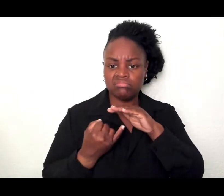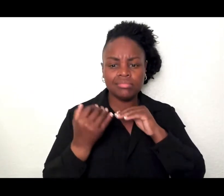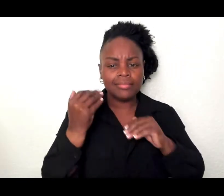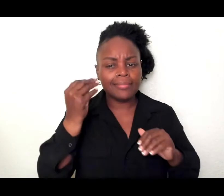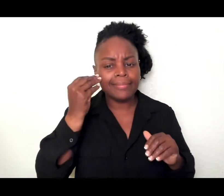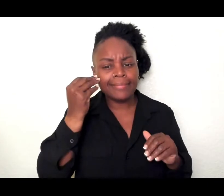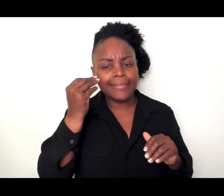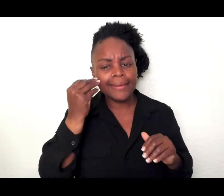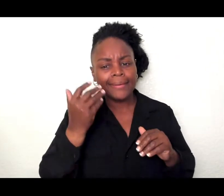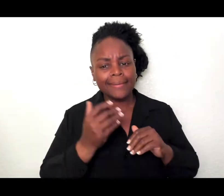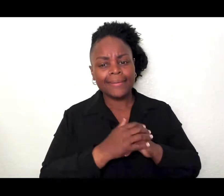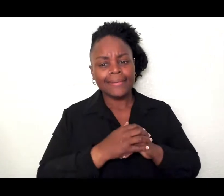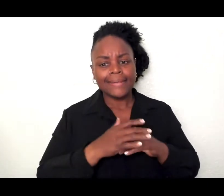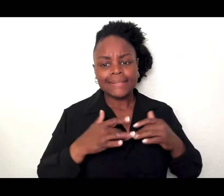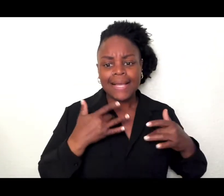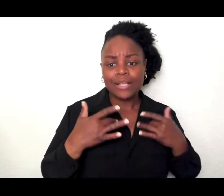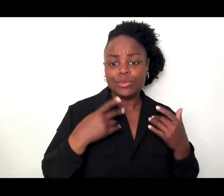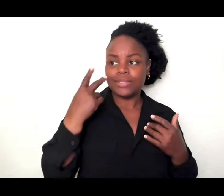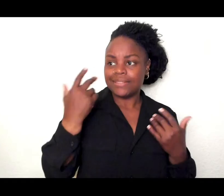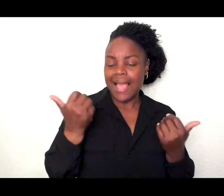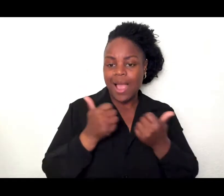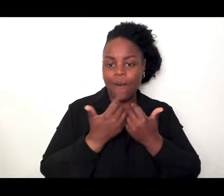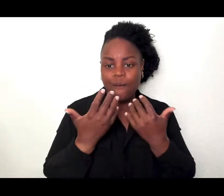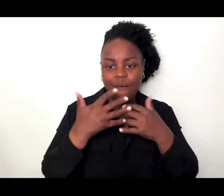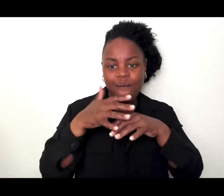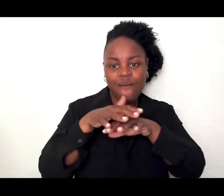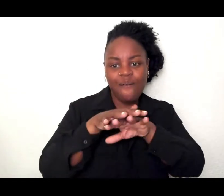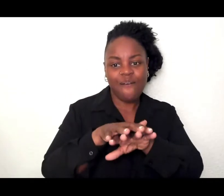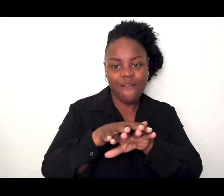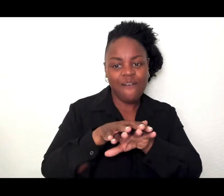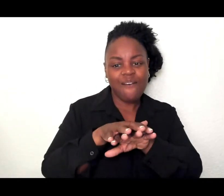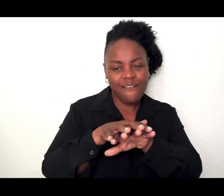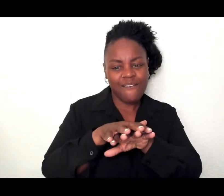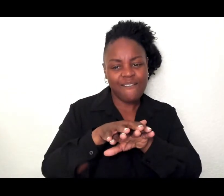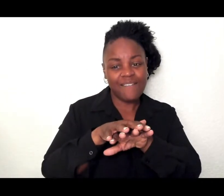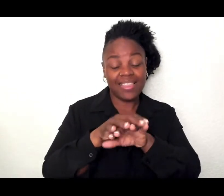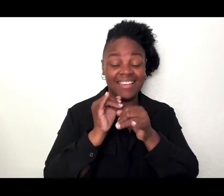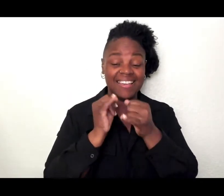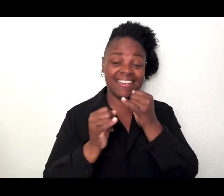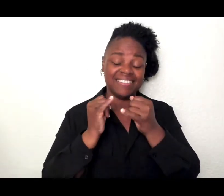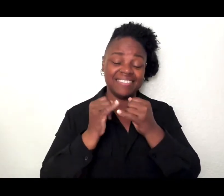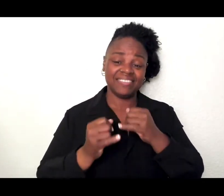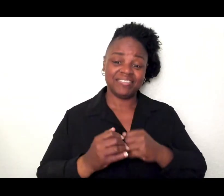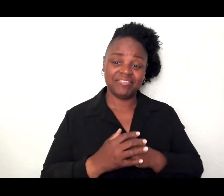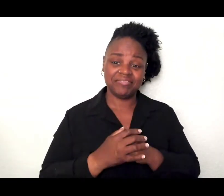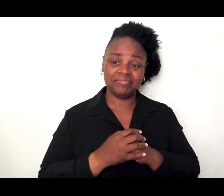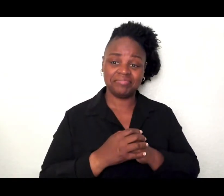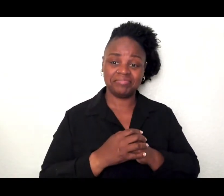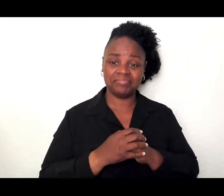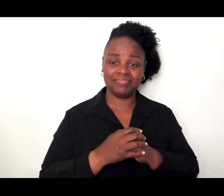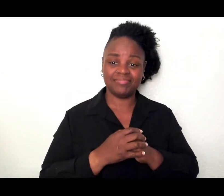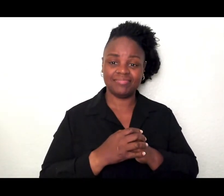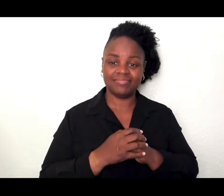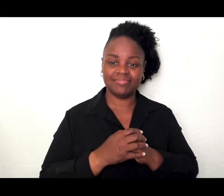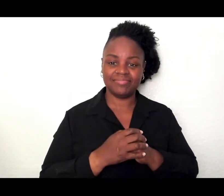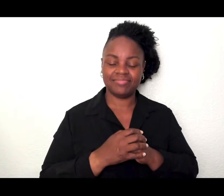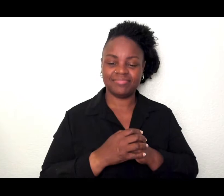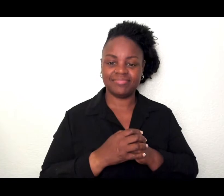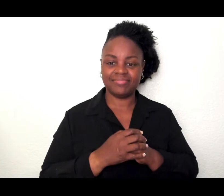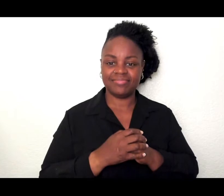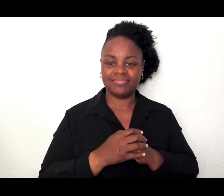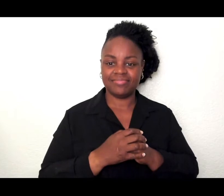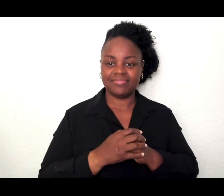of feeling isolated and really excited to see how it all comes together at the end.